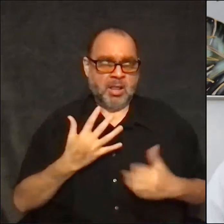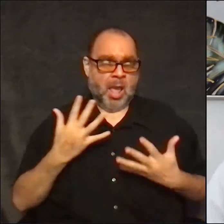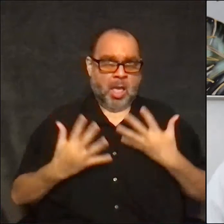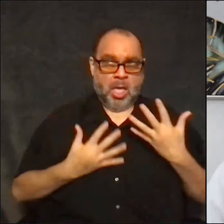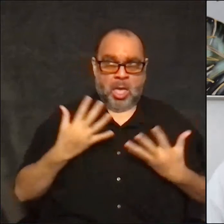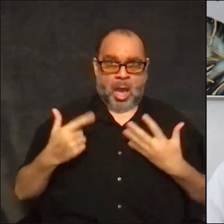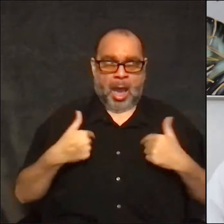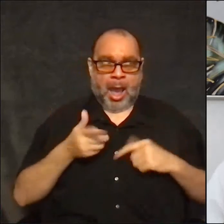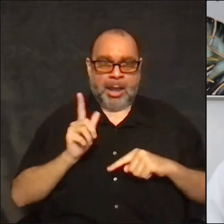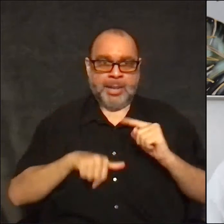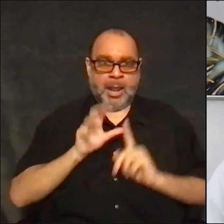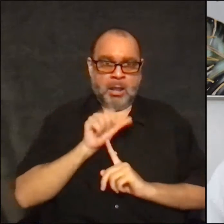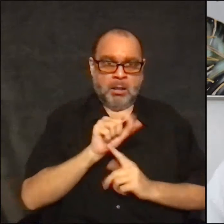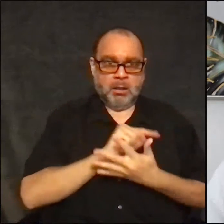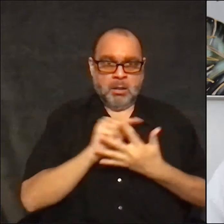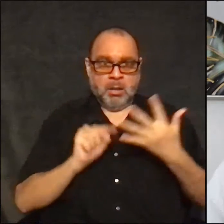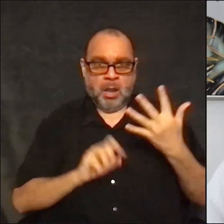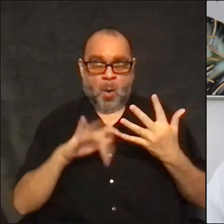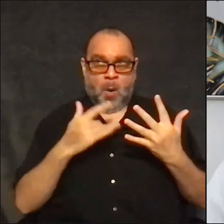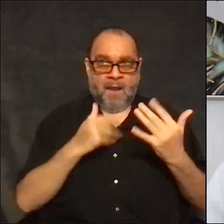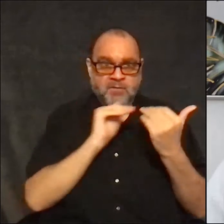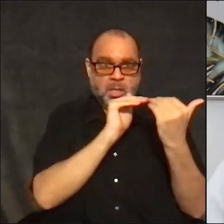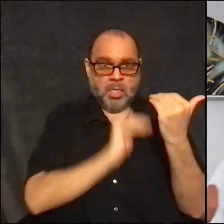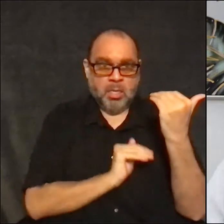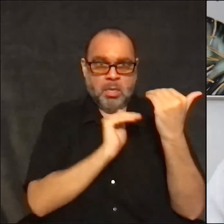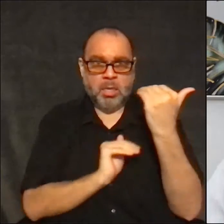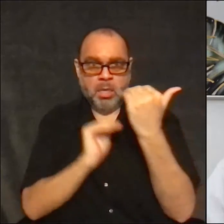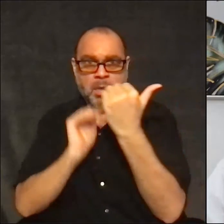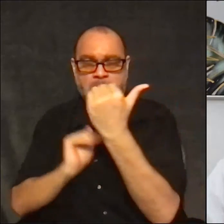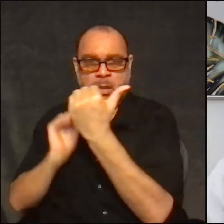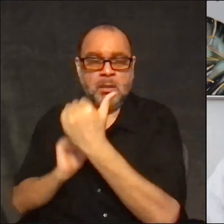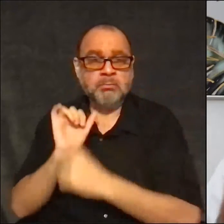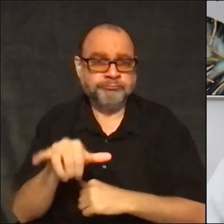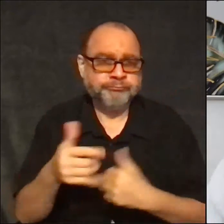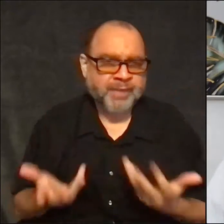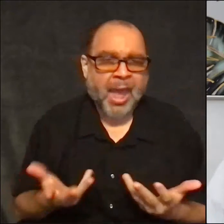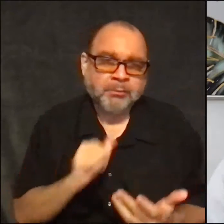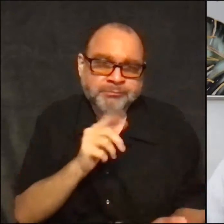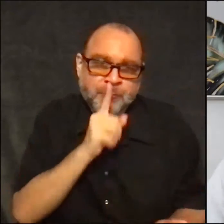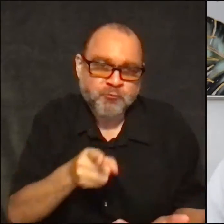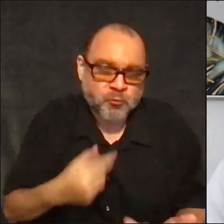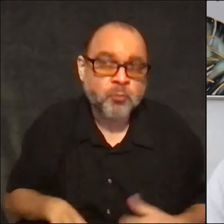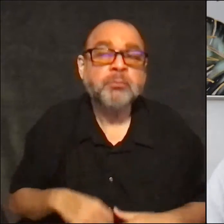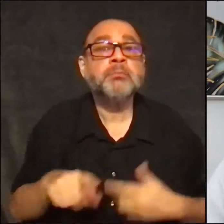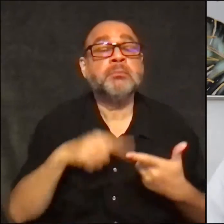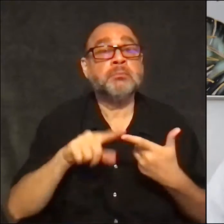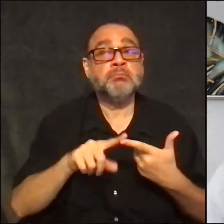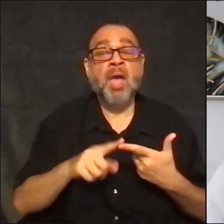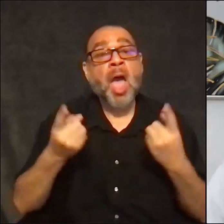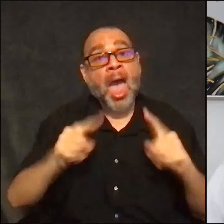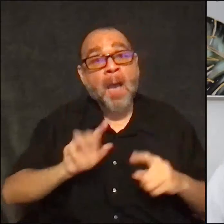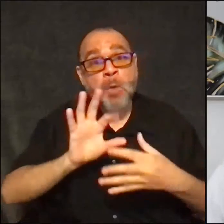say. Perhaps you're watching your primary relationships fall apart or a marriage fall apart. It could be a great time to seek